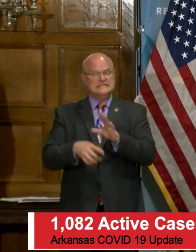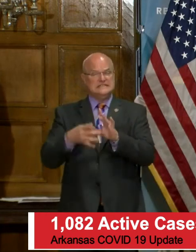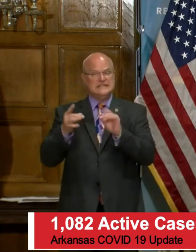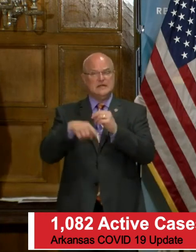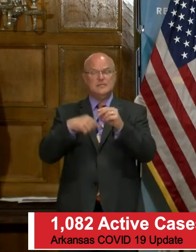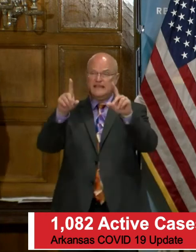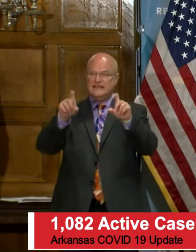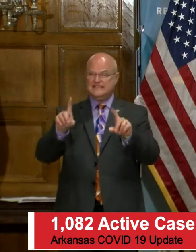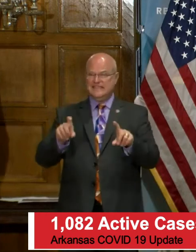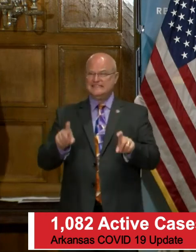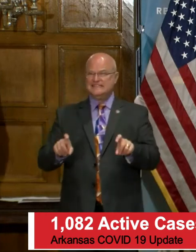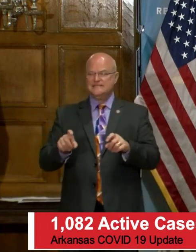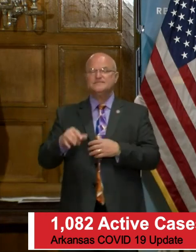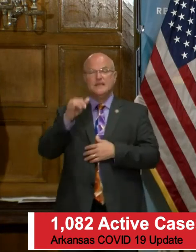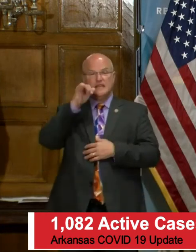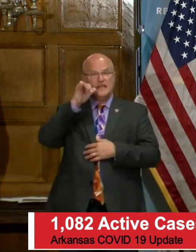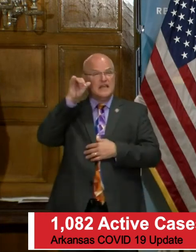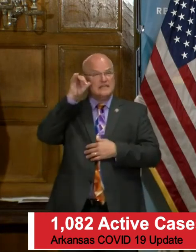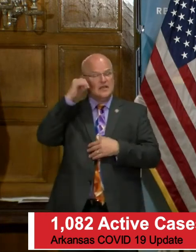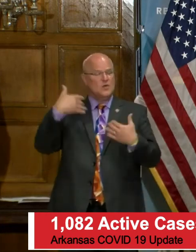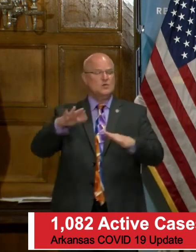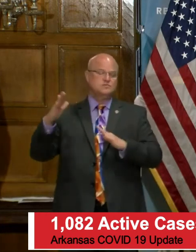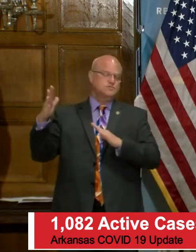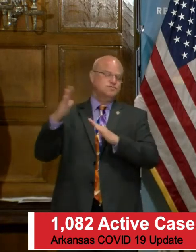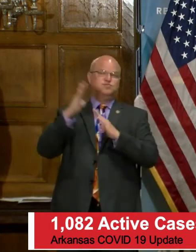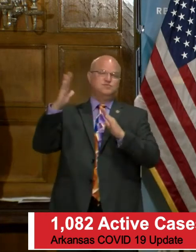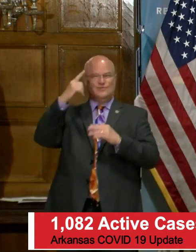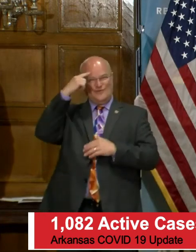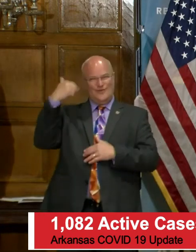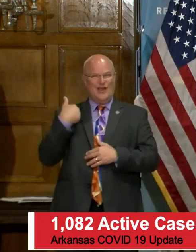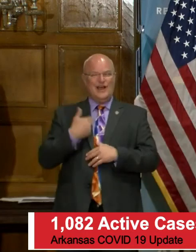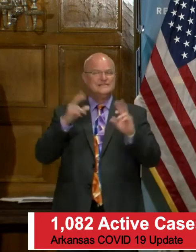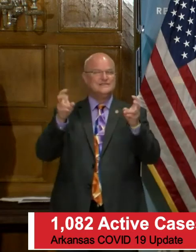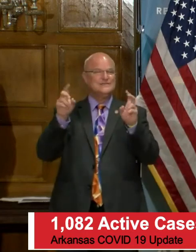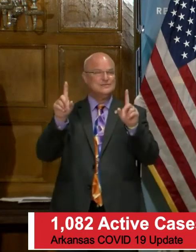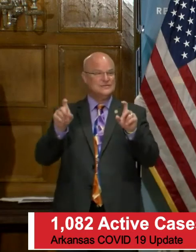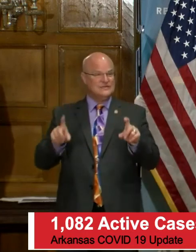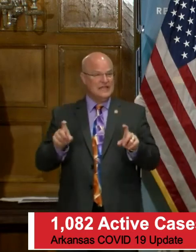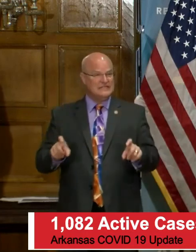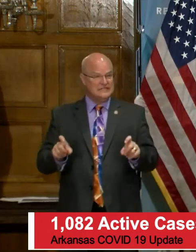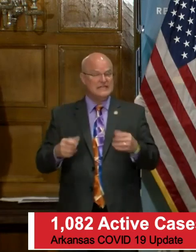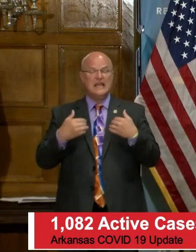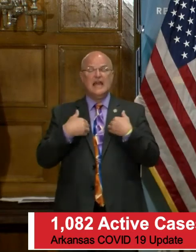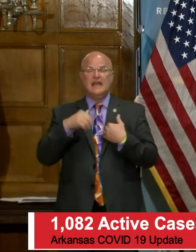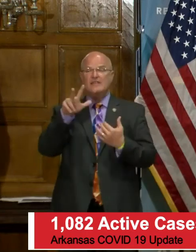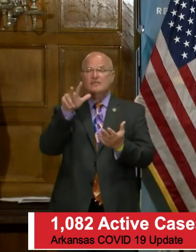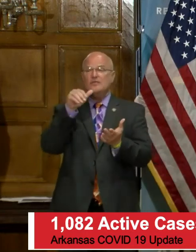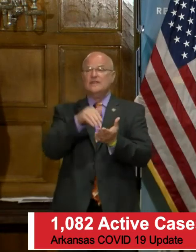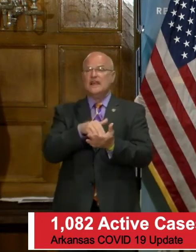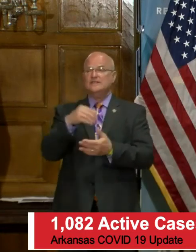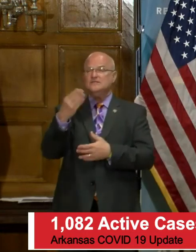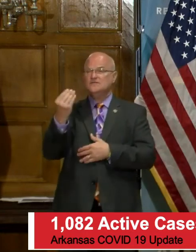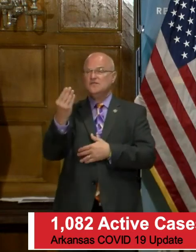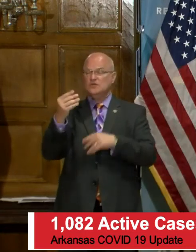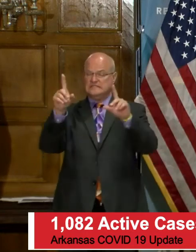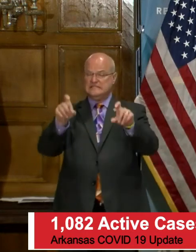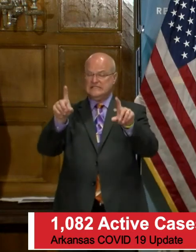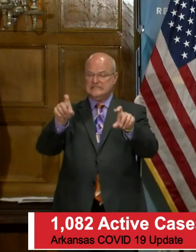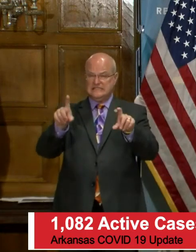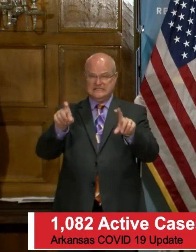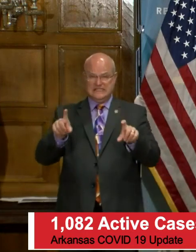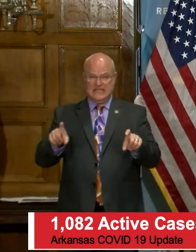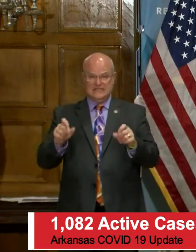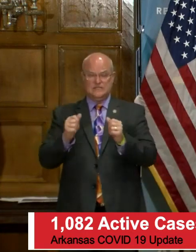our testing. Yesterday was an all-time high for us in terms of testing. There were 3,014 tests